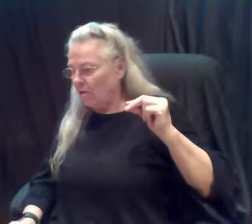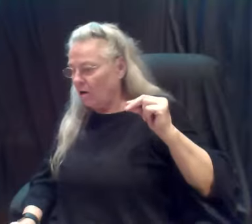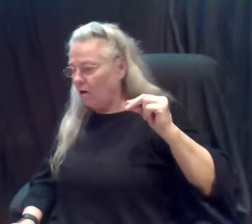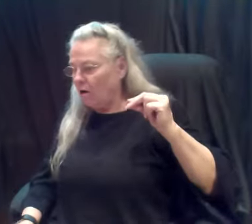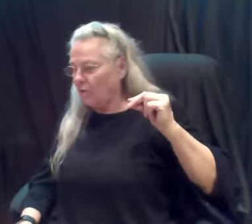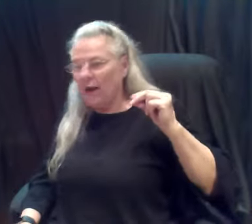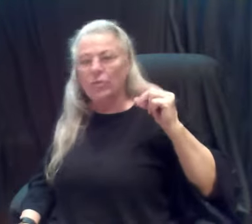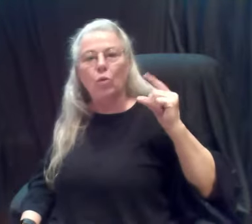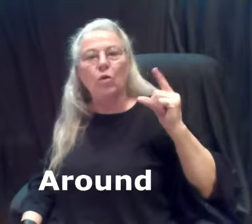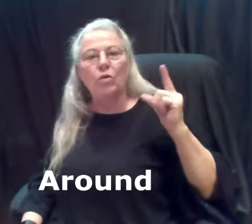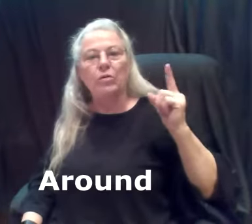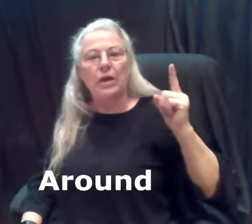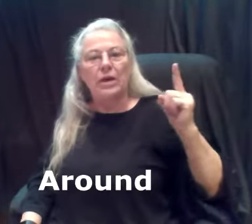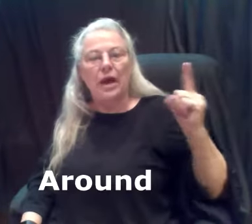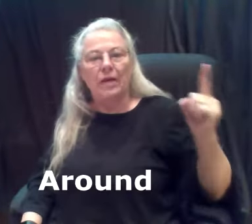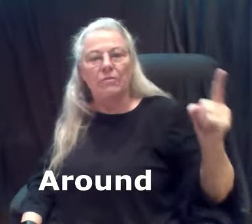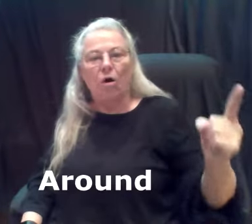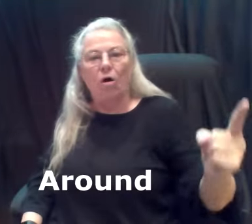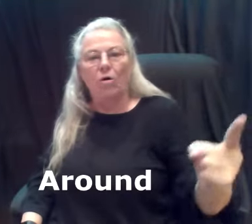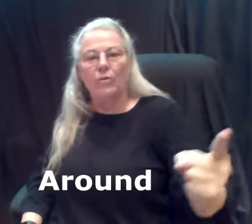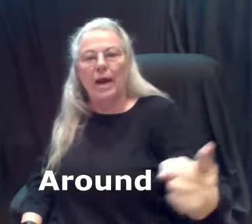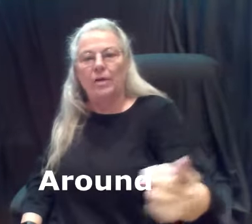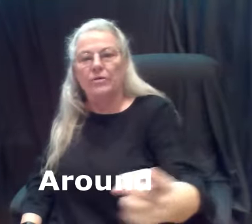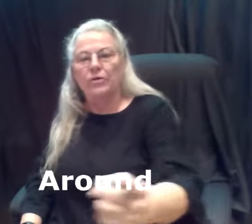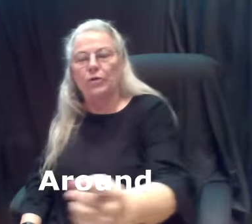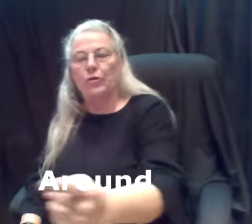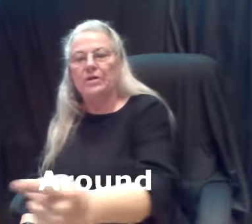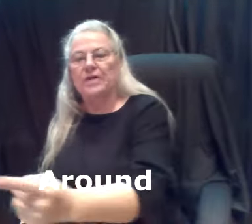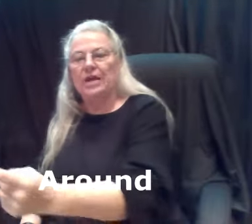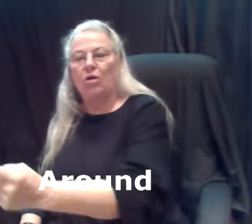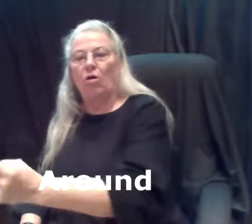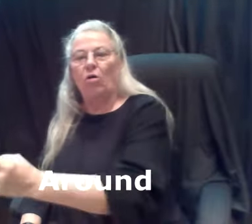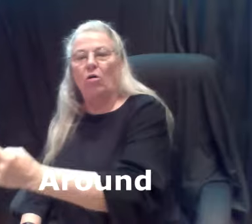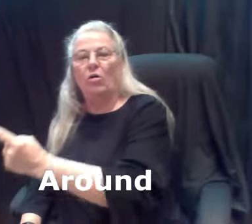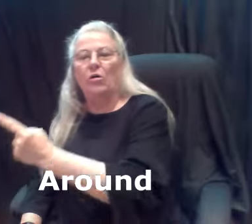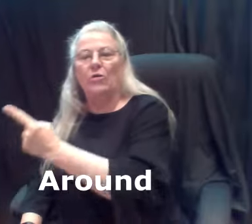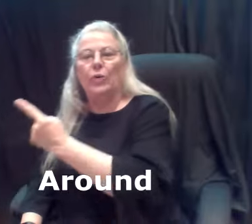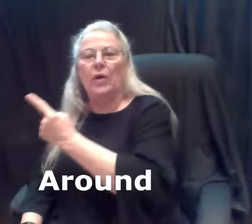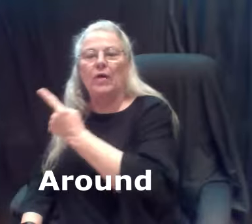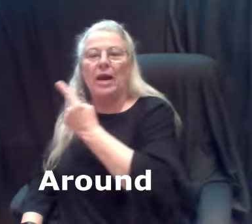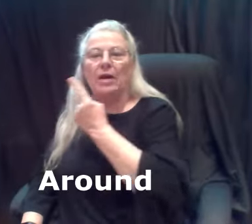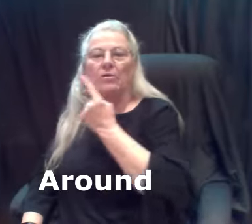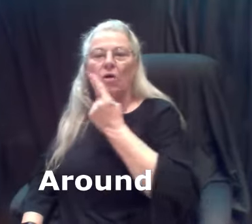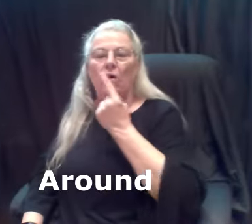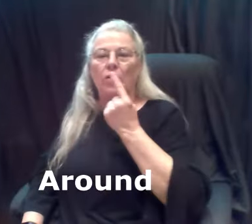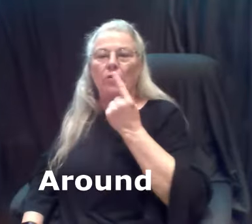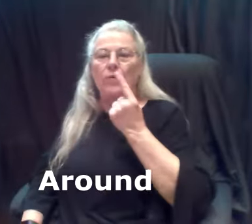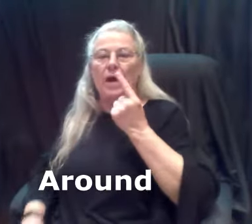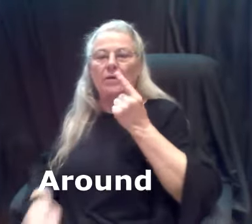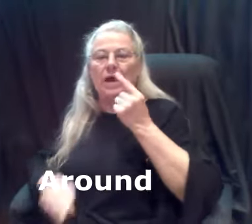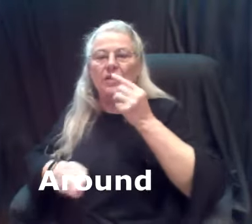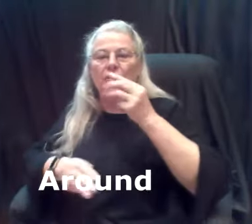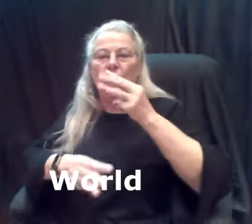All around the world and all around, you're going to take it all the way around, all around, and then the